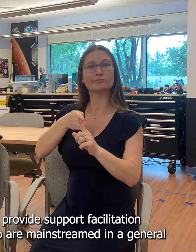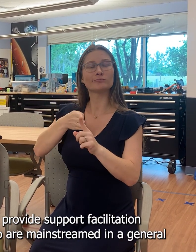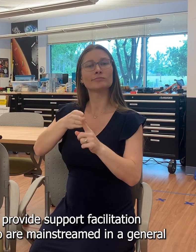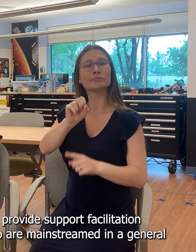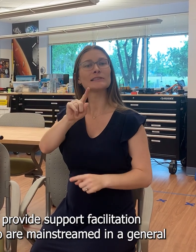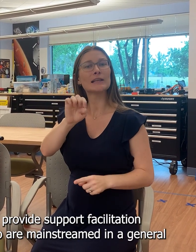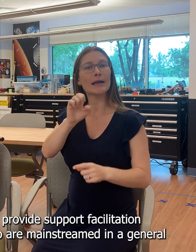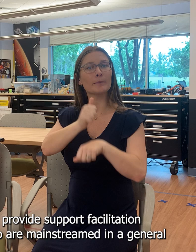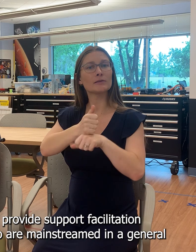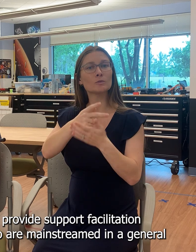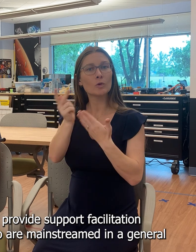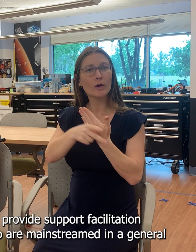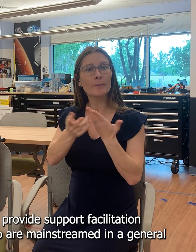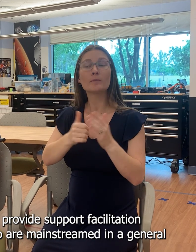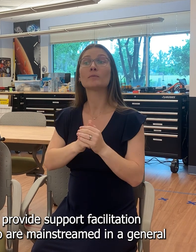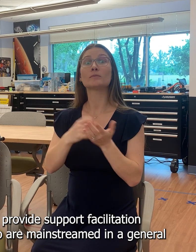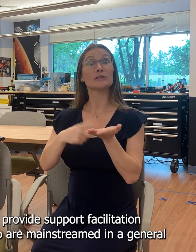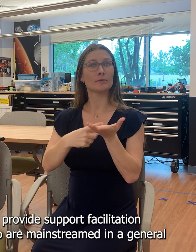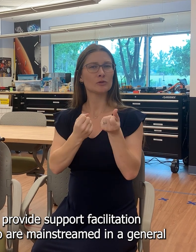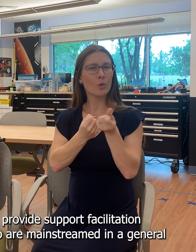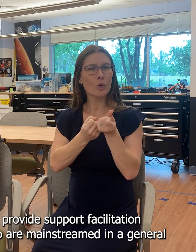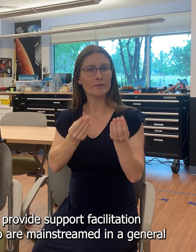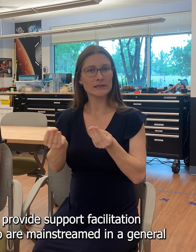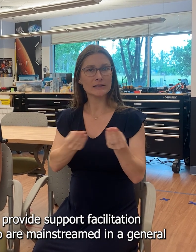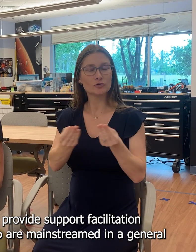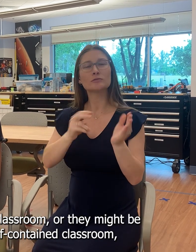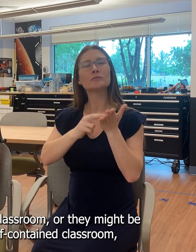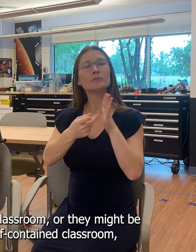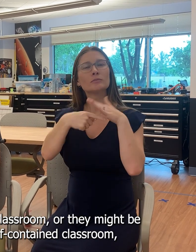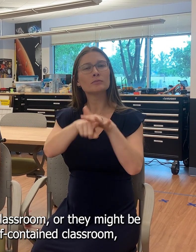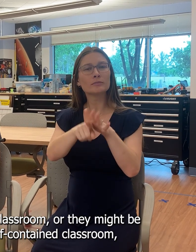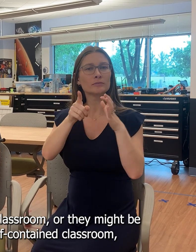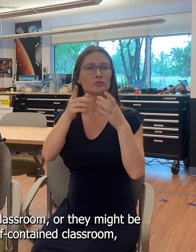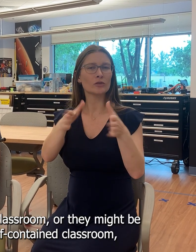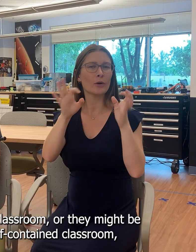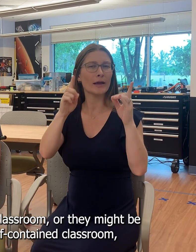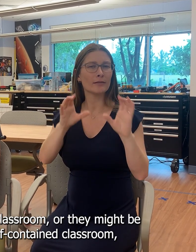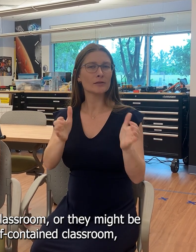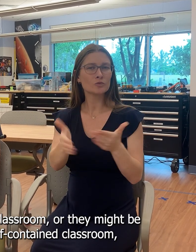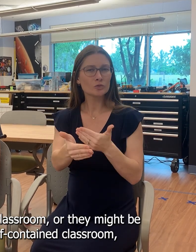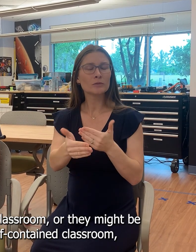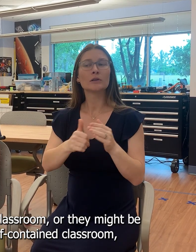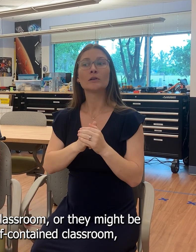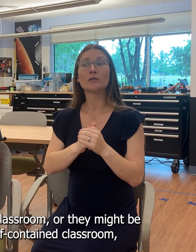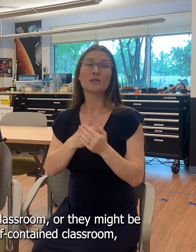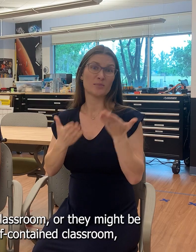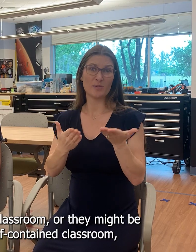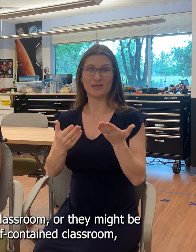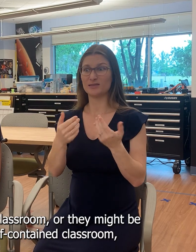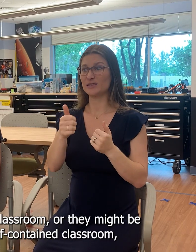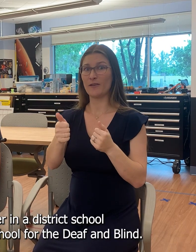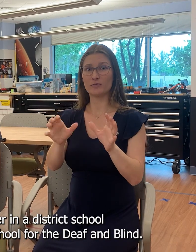program. They might provide support facilitation for students who are mainstreamed in a general education classroom, or they might be in a